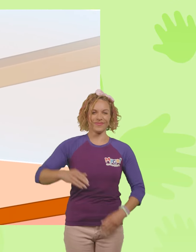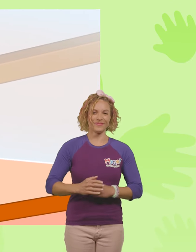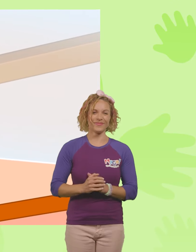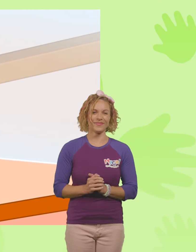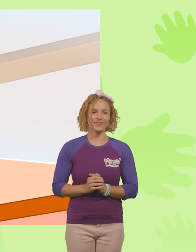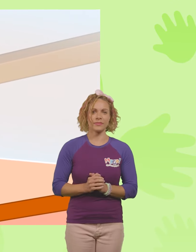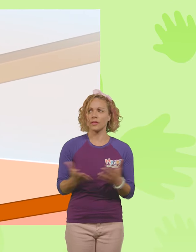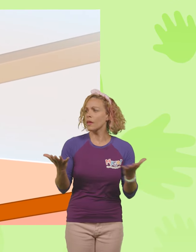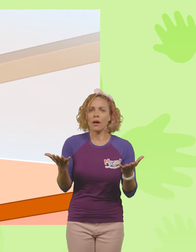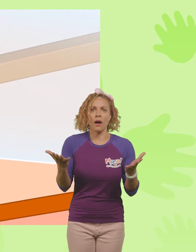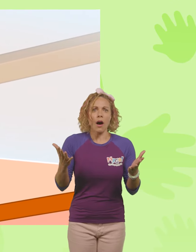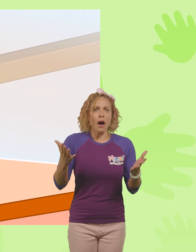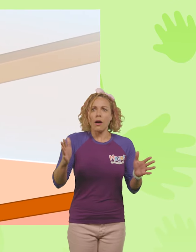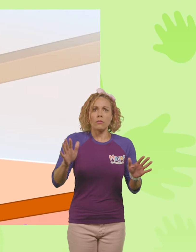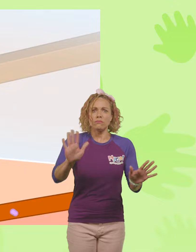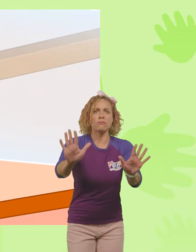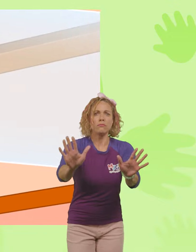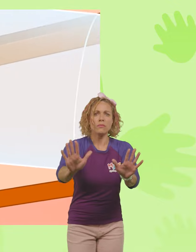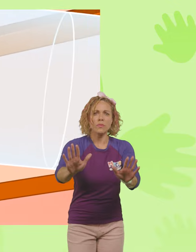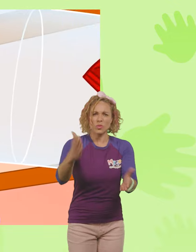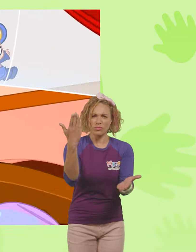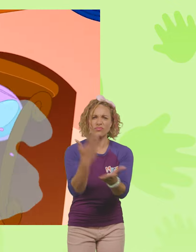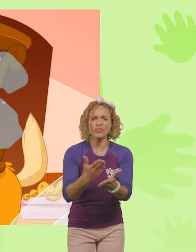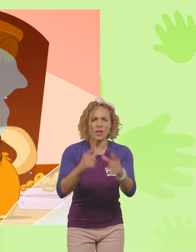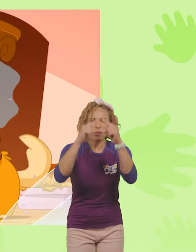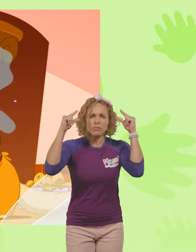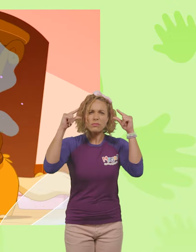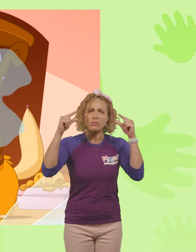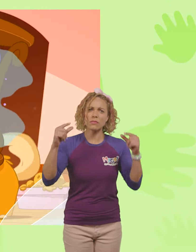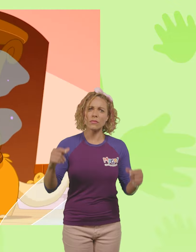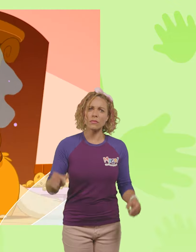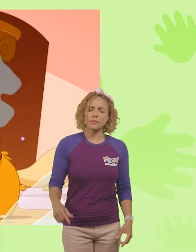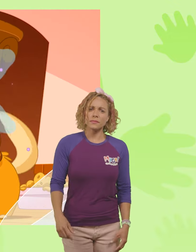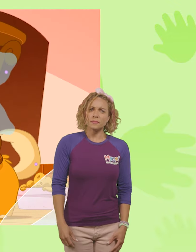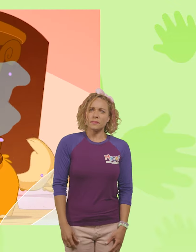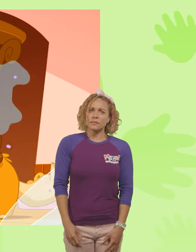that? Oh, no! Stop it, bandits!